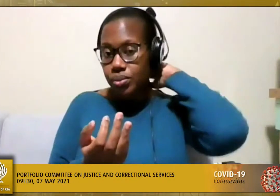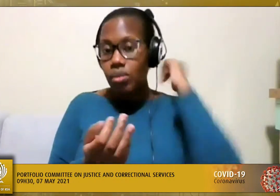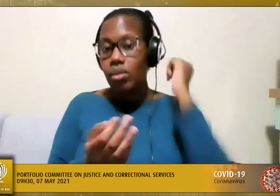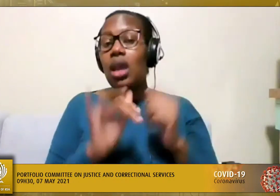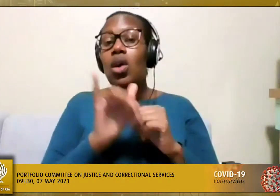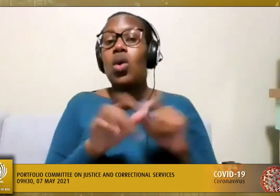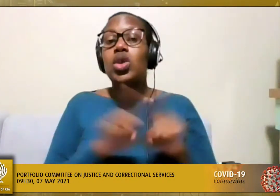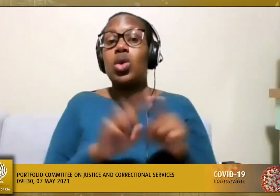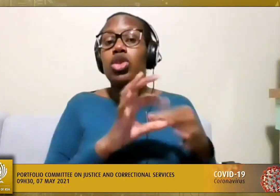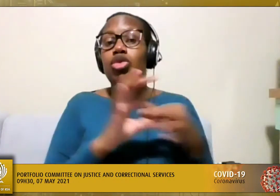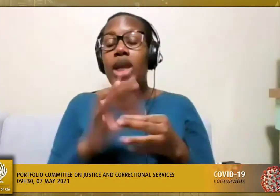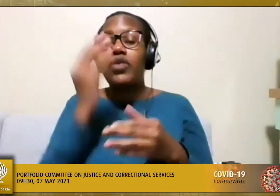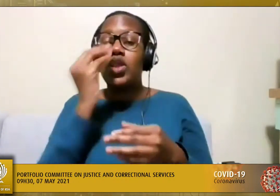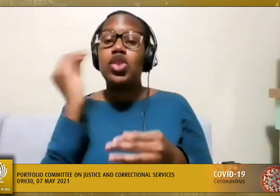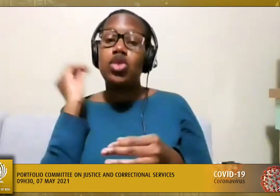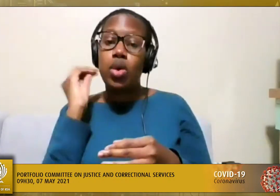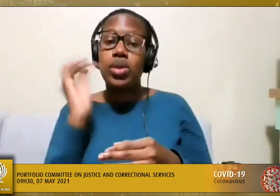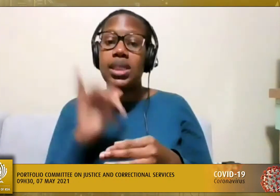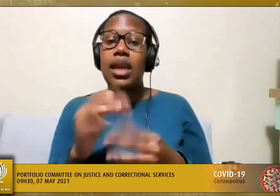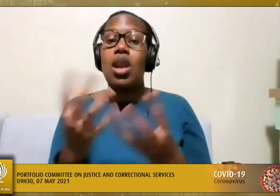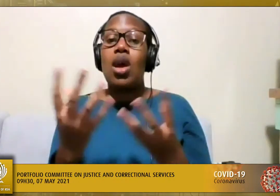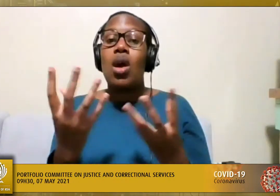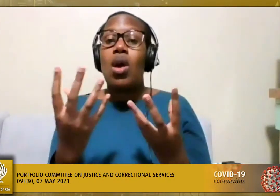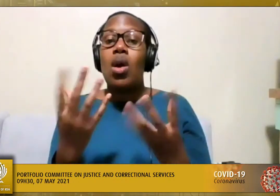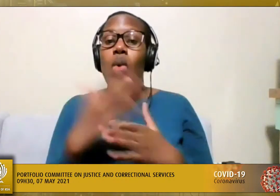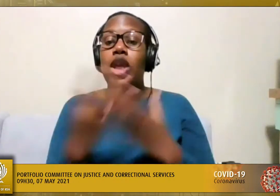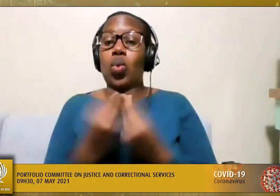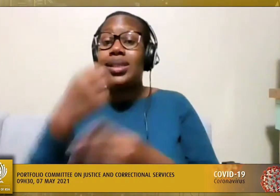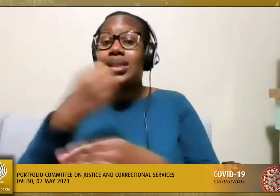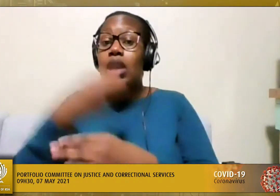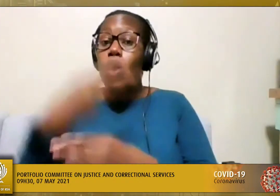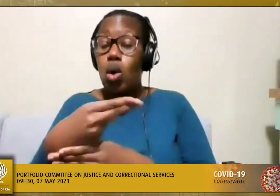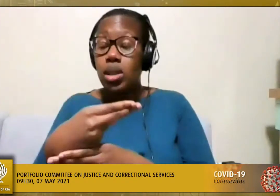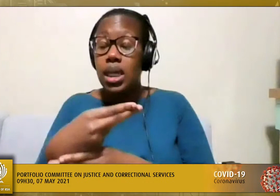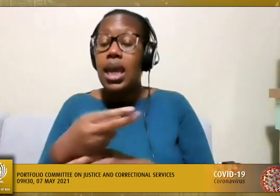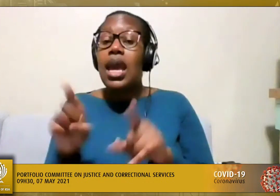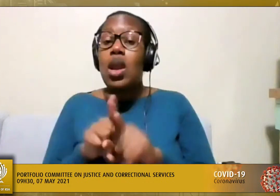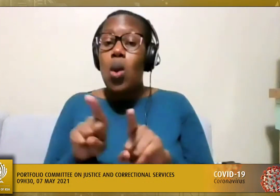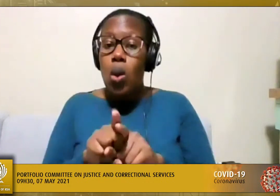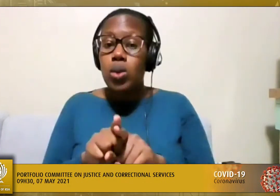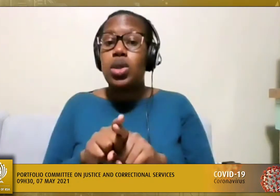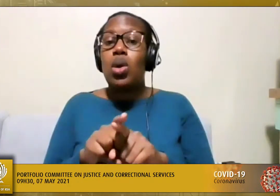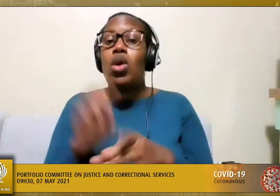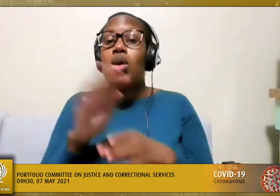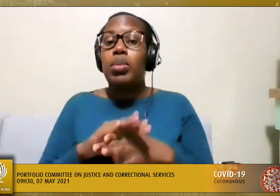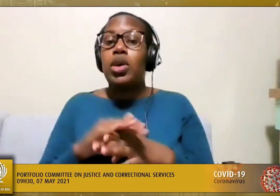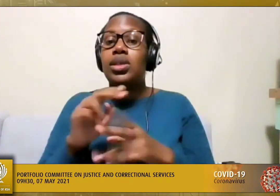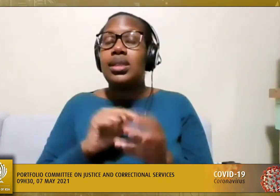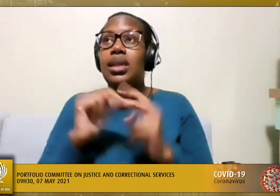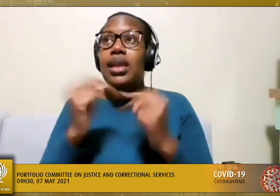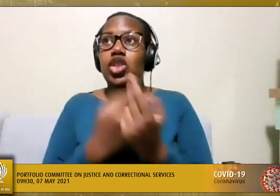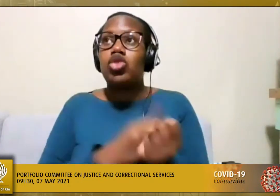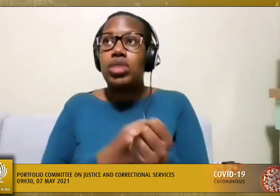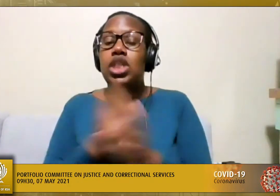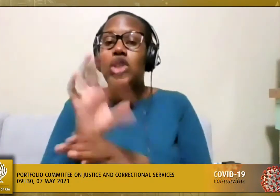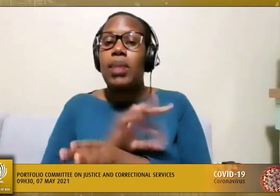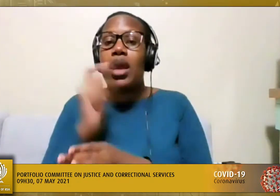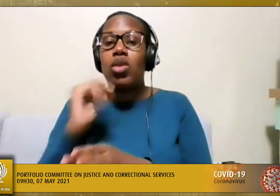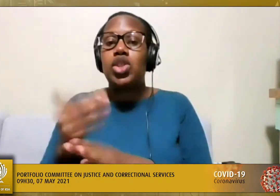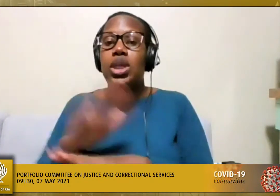regard to note is that with our stakeholders and also because of the emphasis of the national strategic plan on